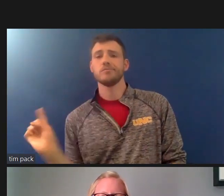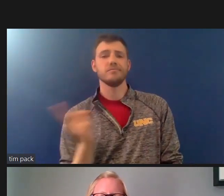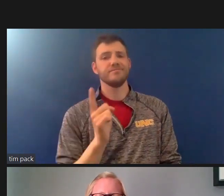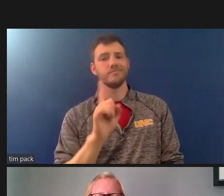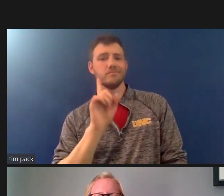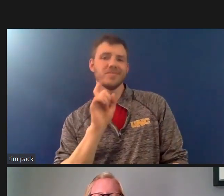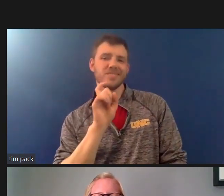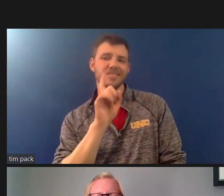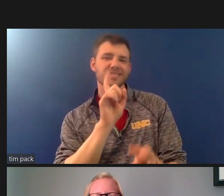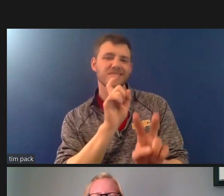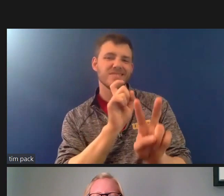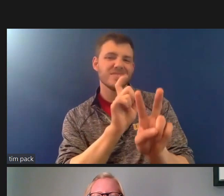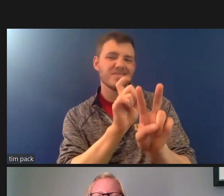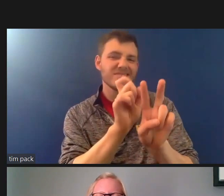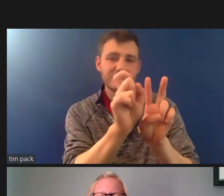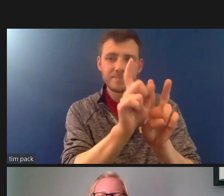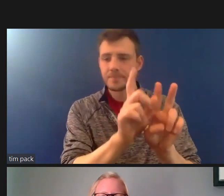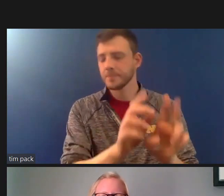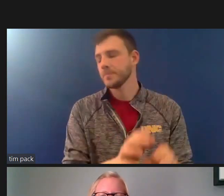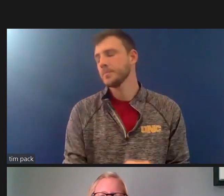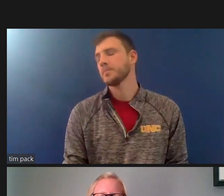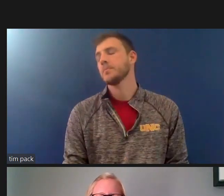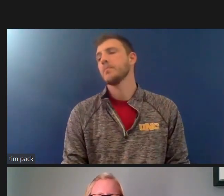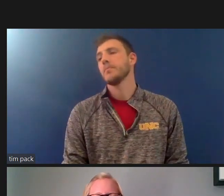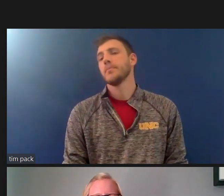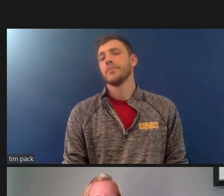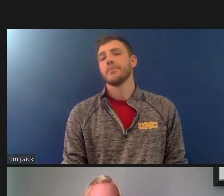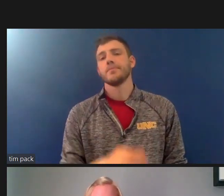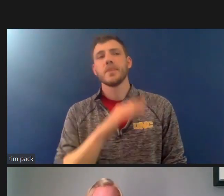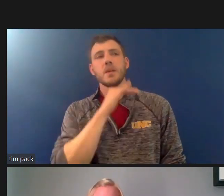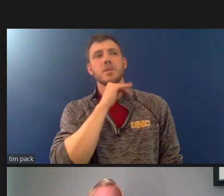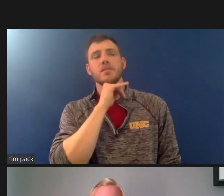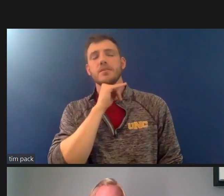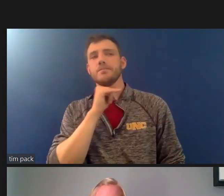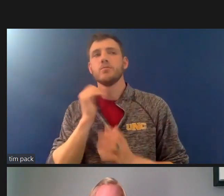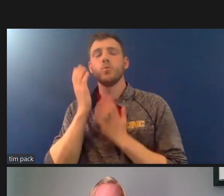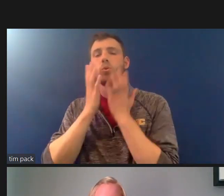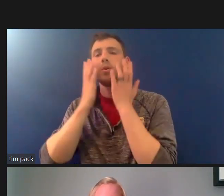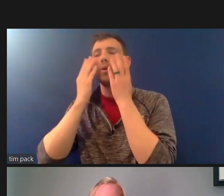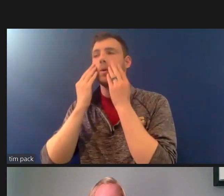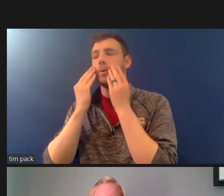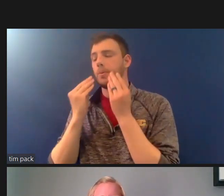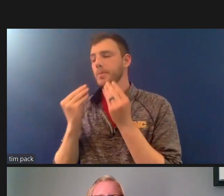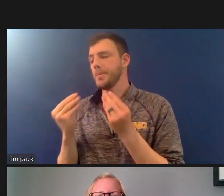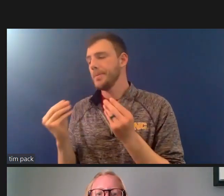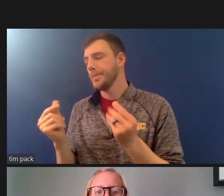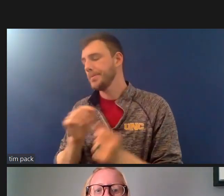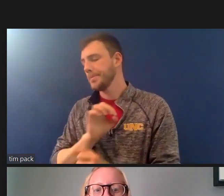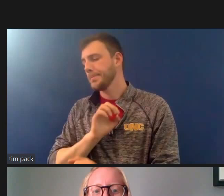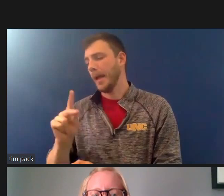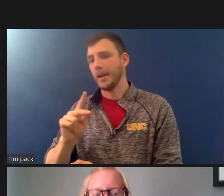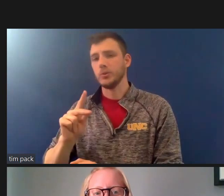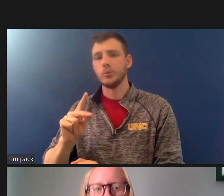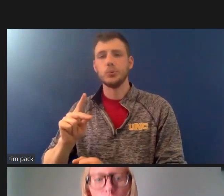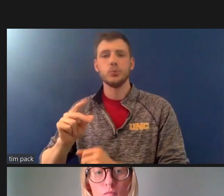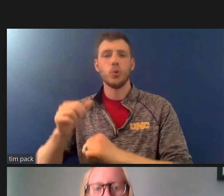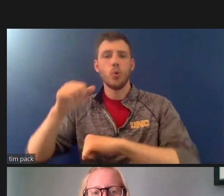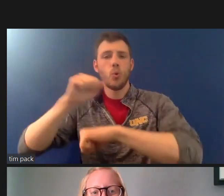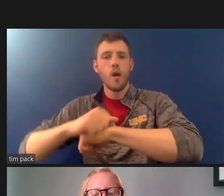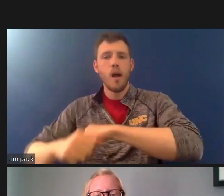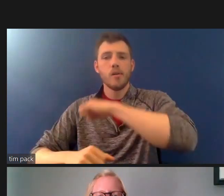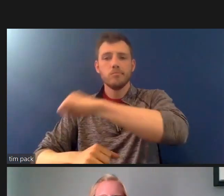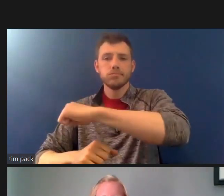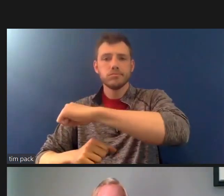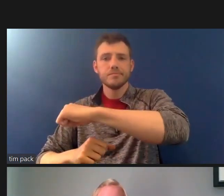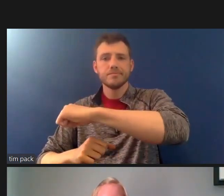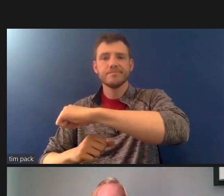stood, and the rose of indignation faded slowly from his cheeks. He went back to the platform. The 3 boys walked briskly on the